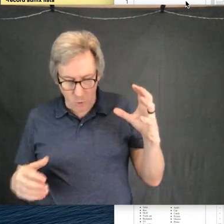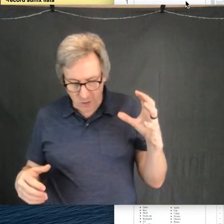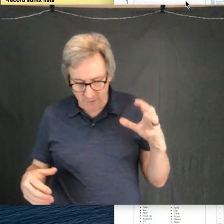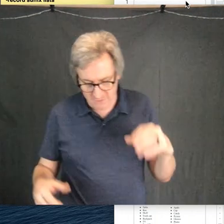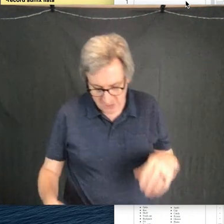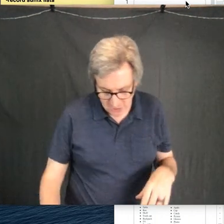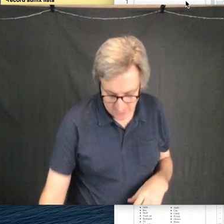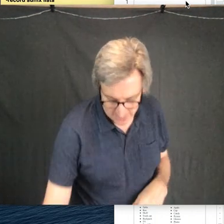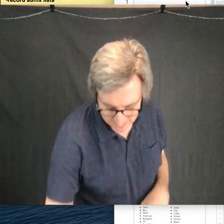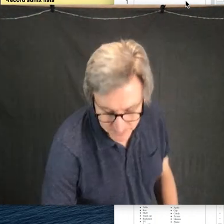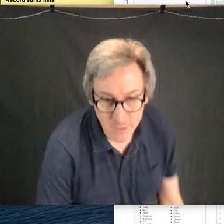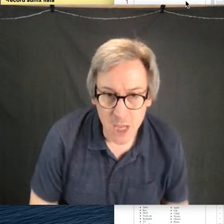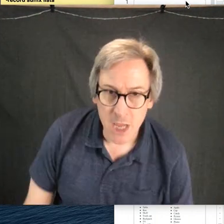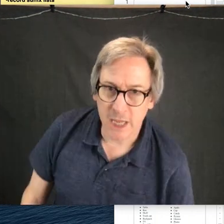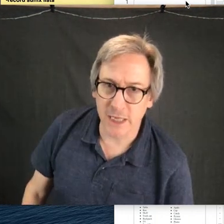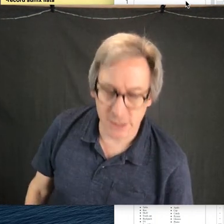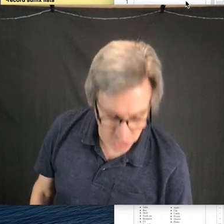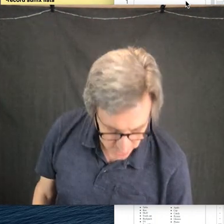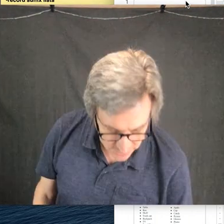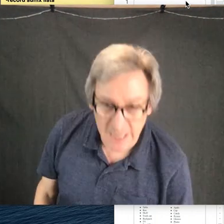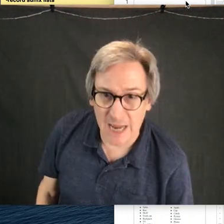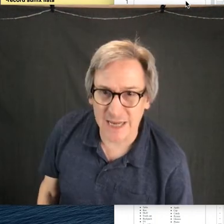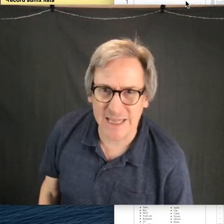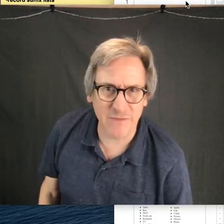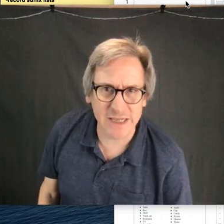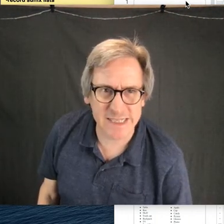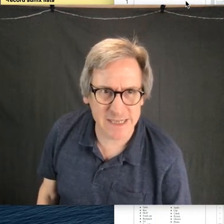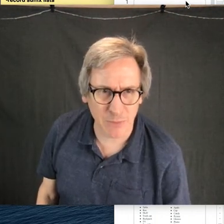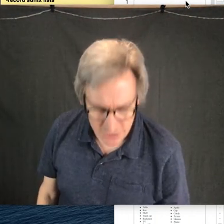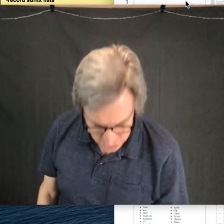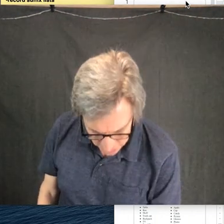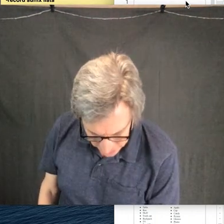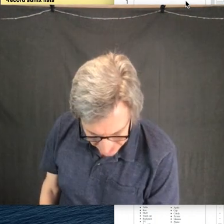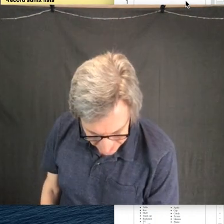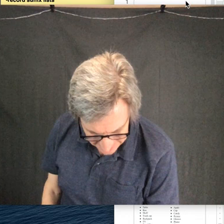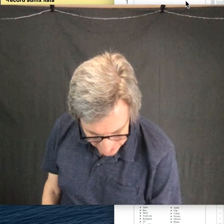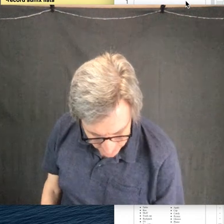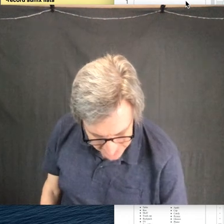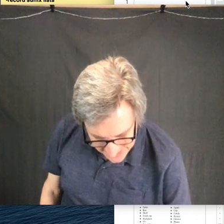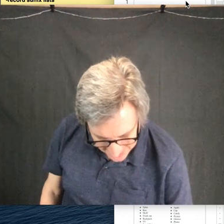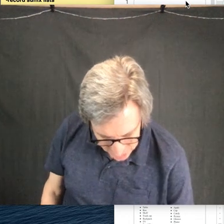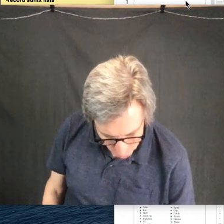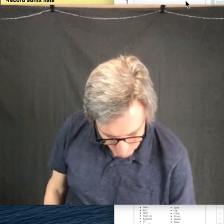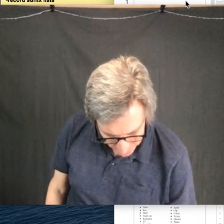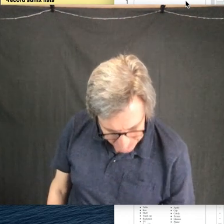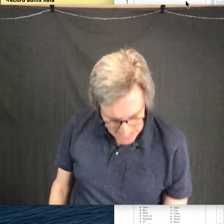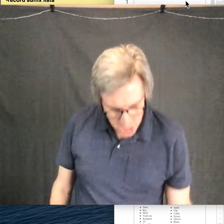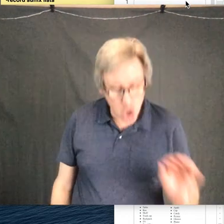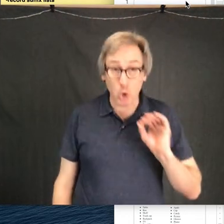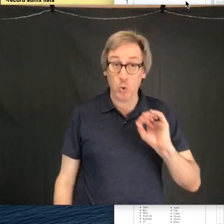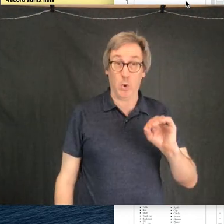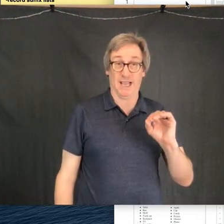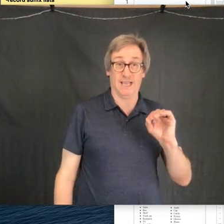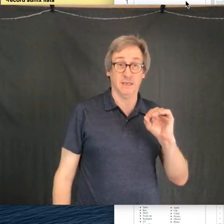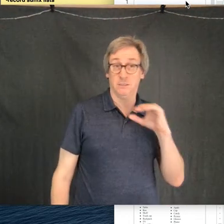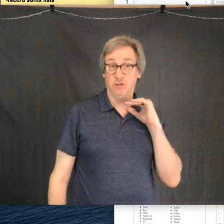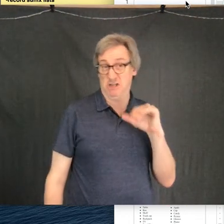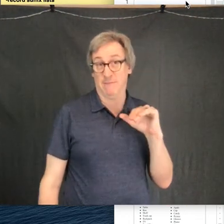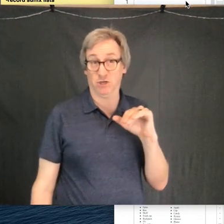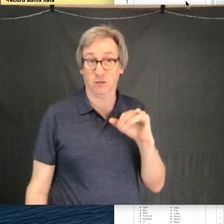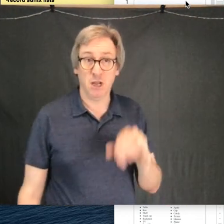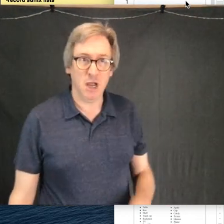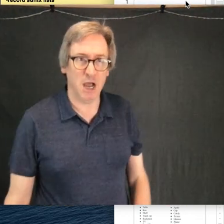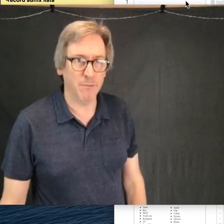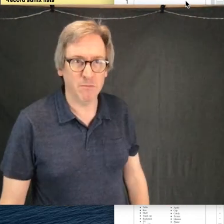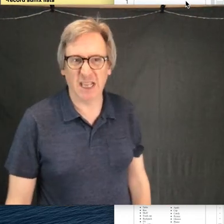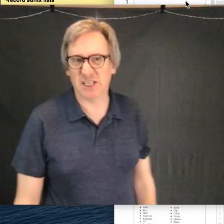The goal of this unit is going to be giving simple instructions in the classroom. This is actually a really quick